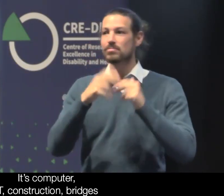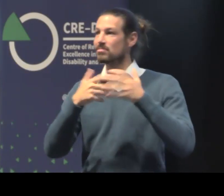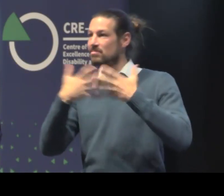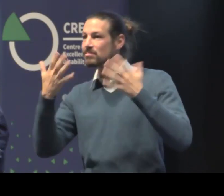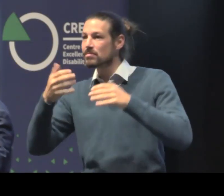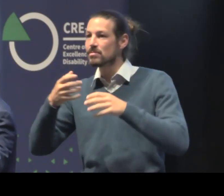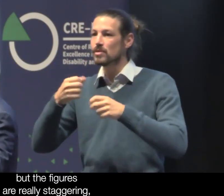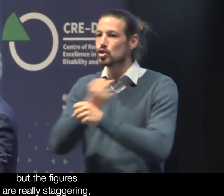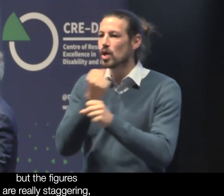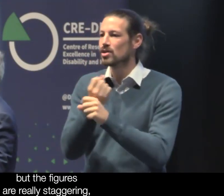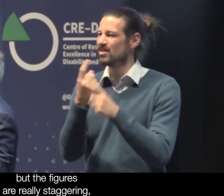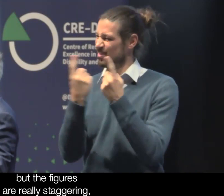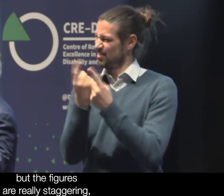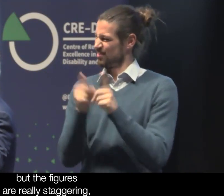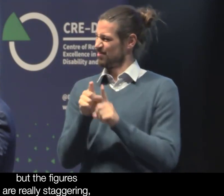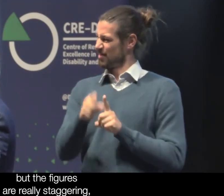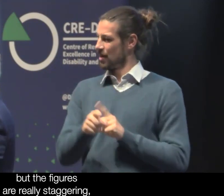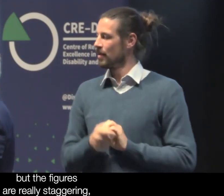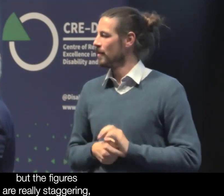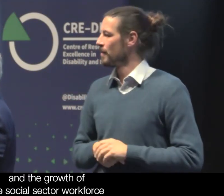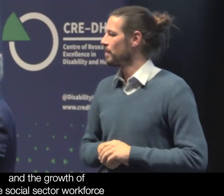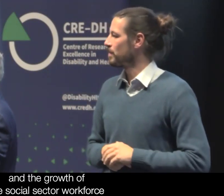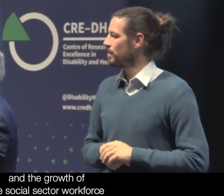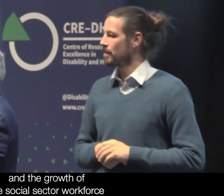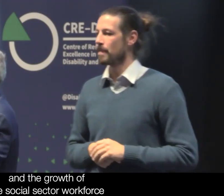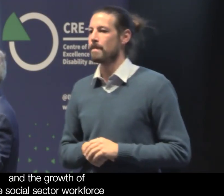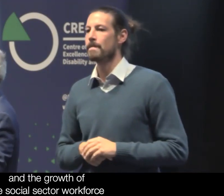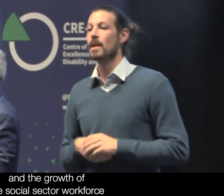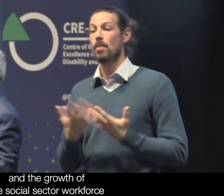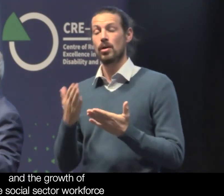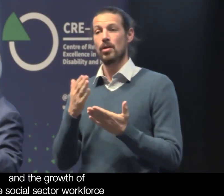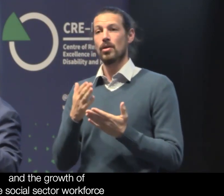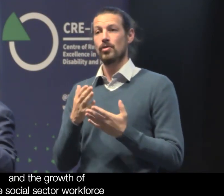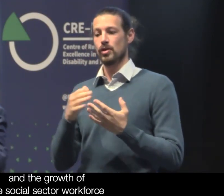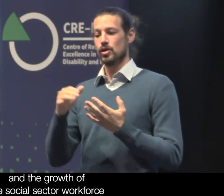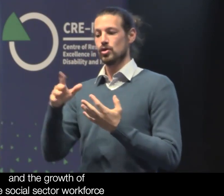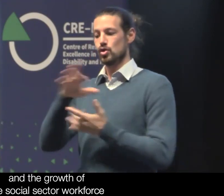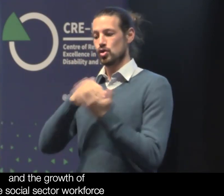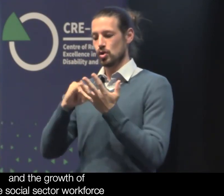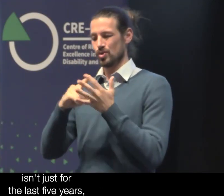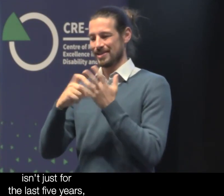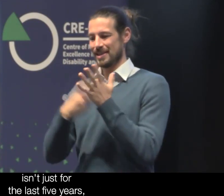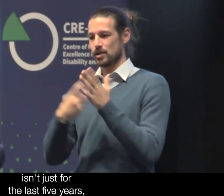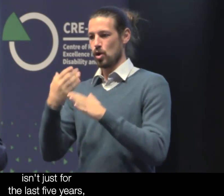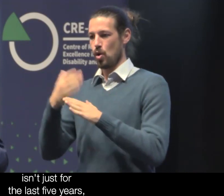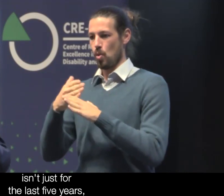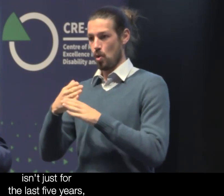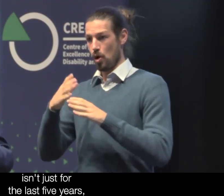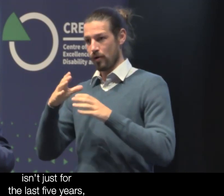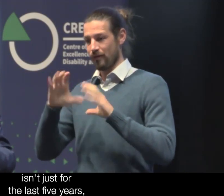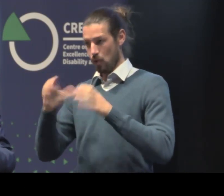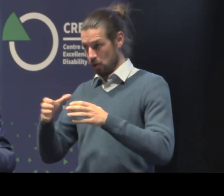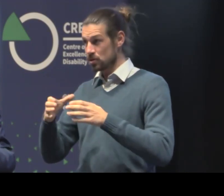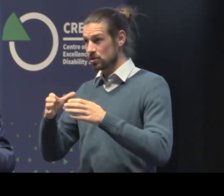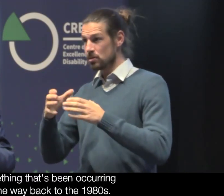But the figures are really staggering, and the growth of the social sector workforce isn't just projected for the next 5 years, it's actually